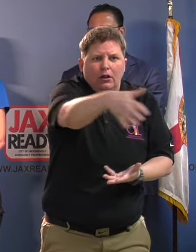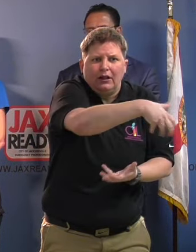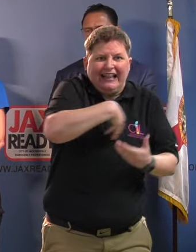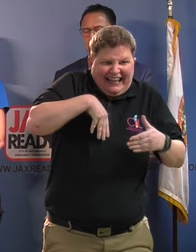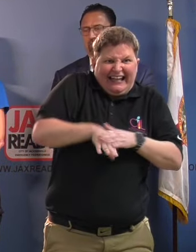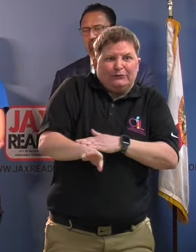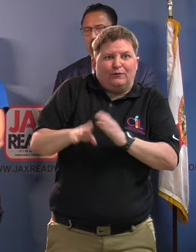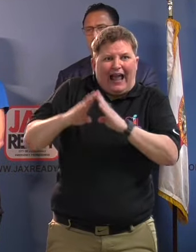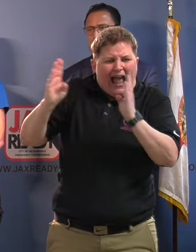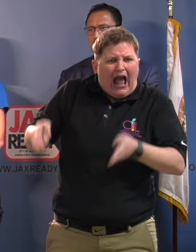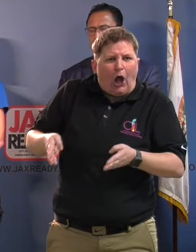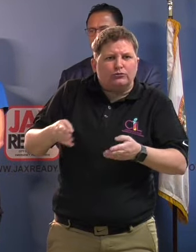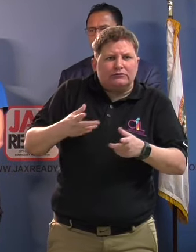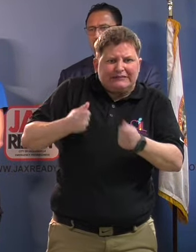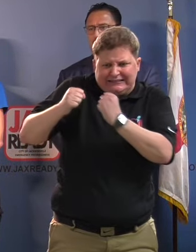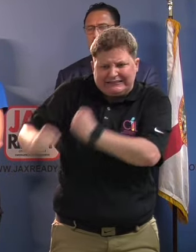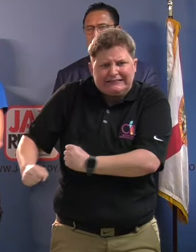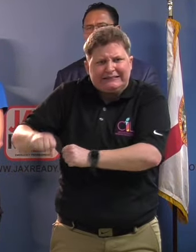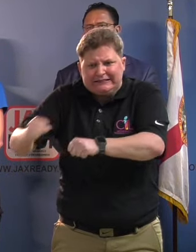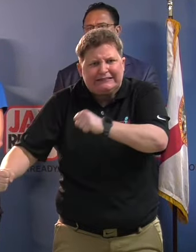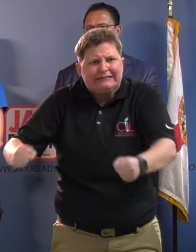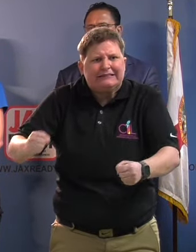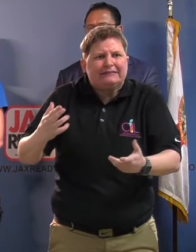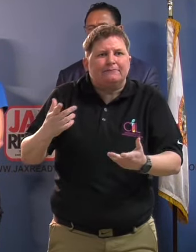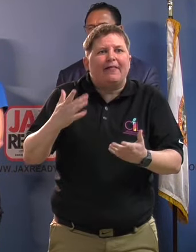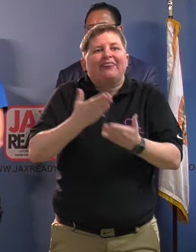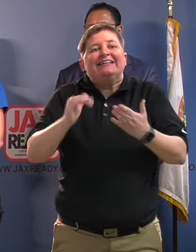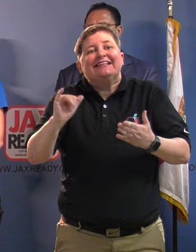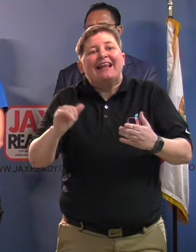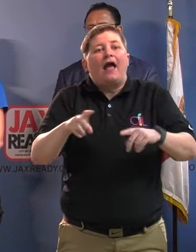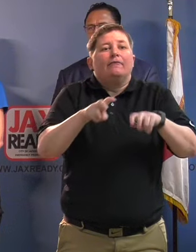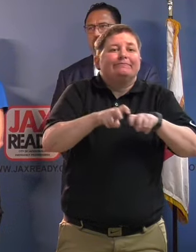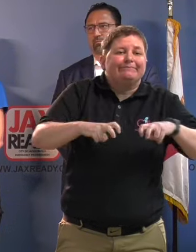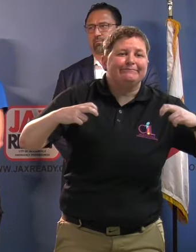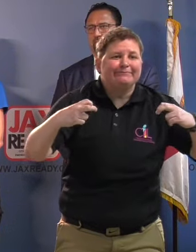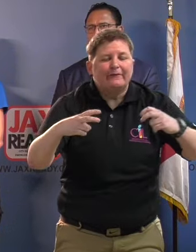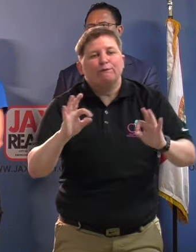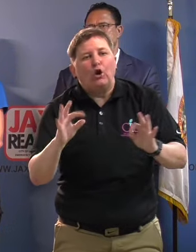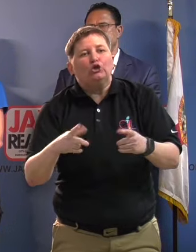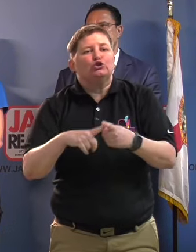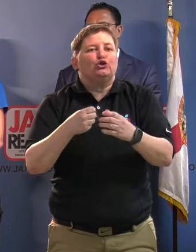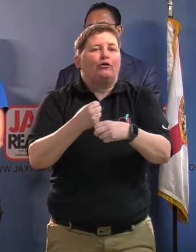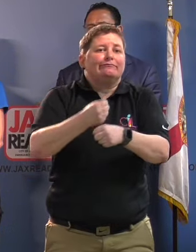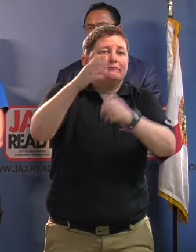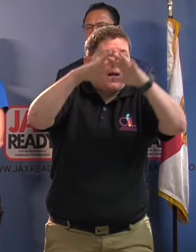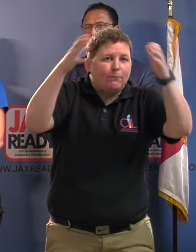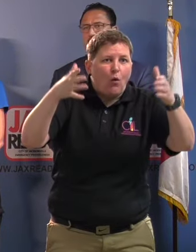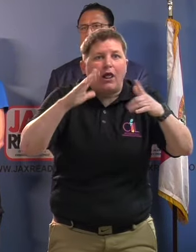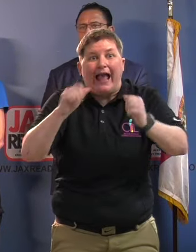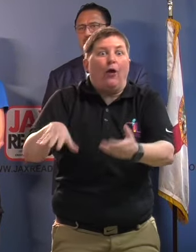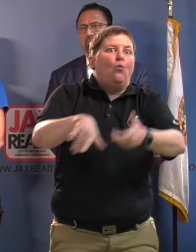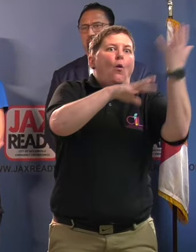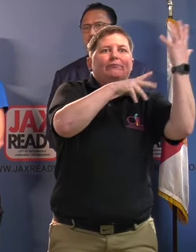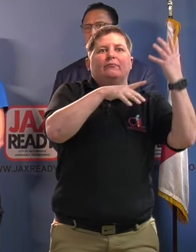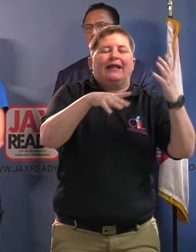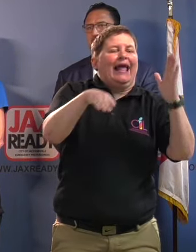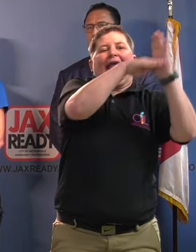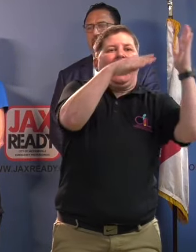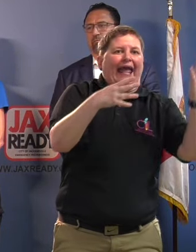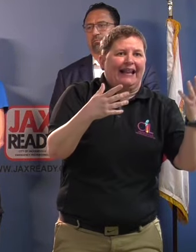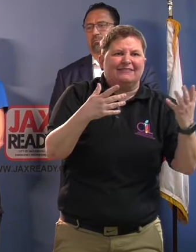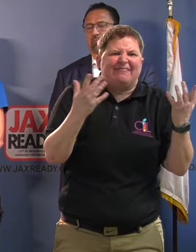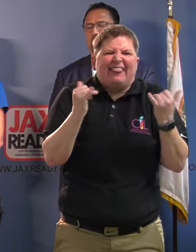people earlier, you should bring in, things like patio furniture and things that could become flying projectiles around your yard.